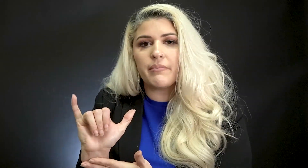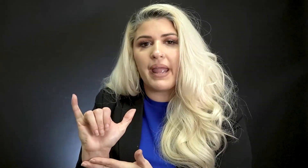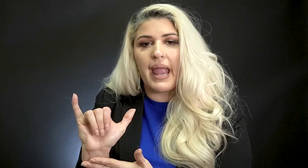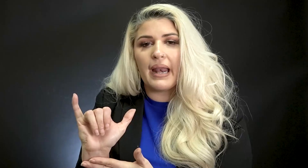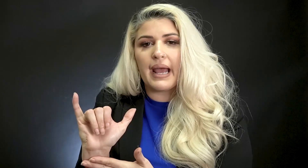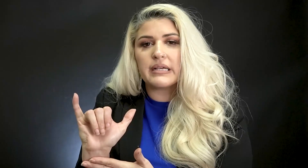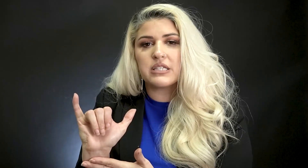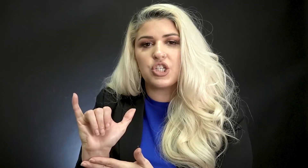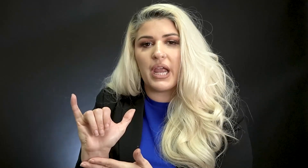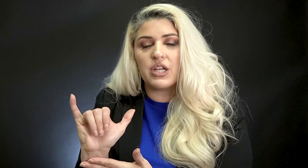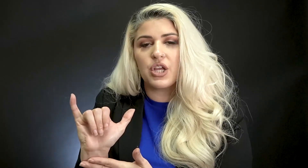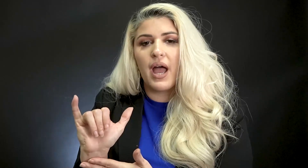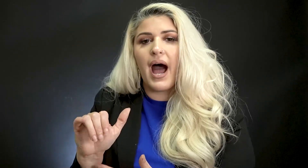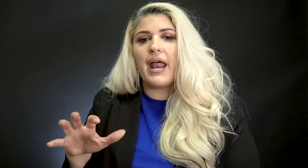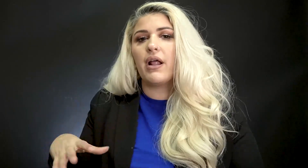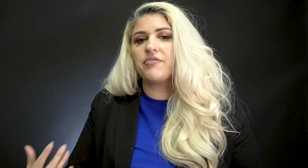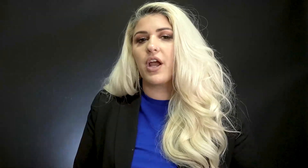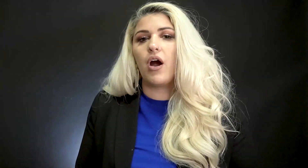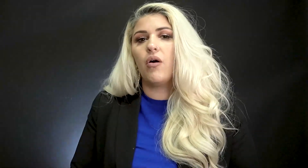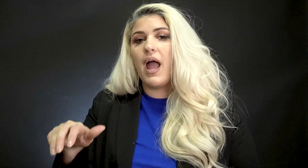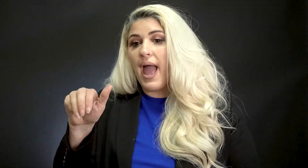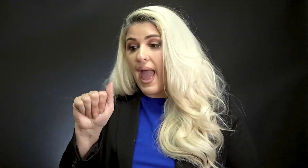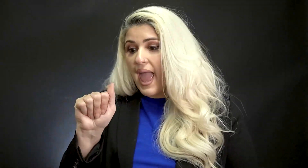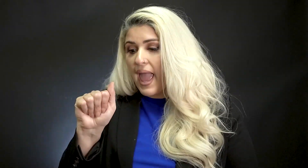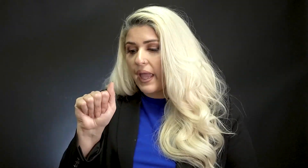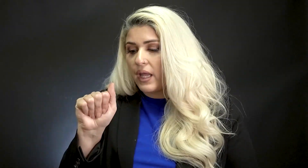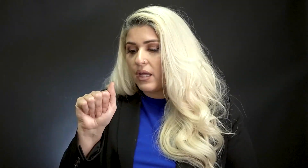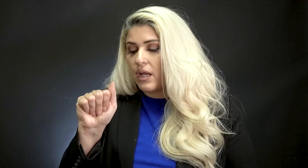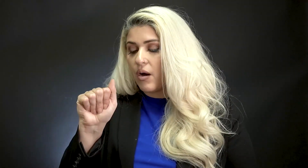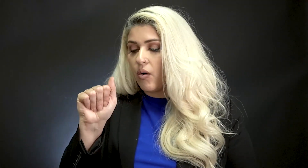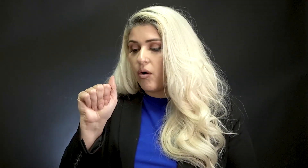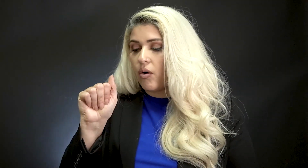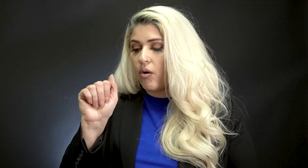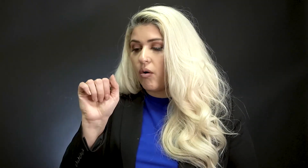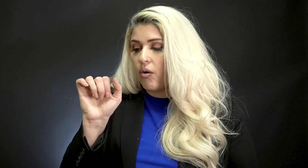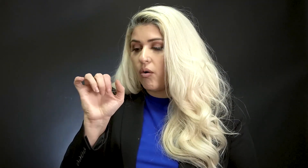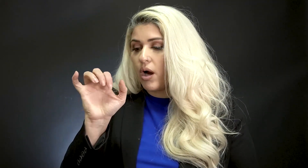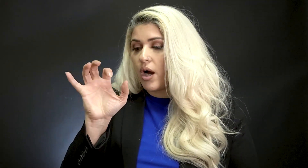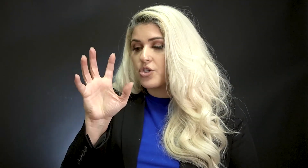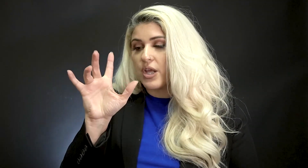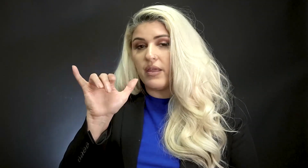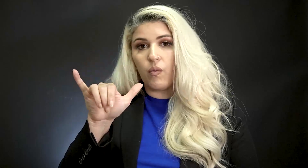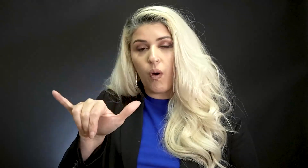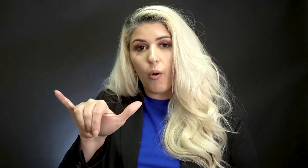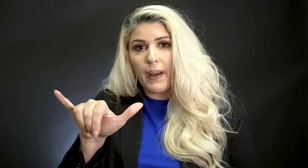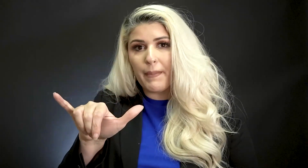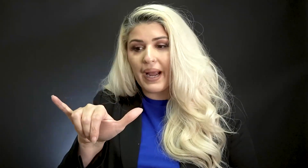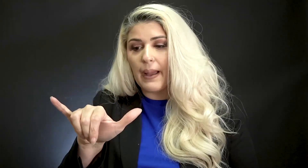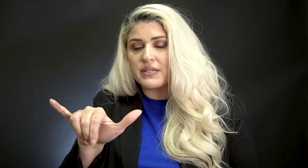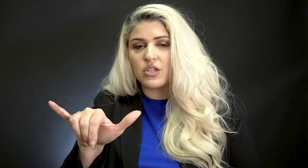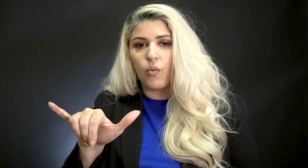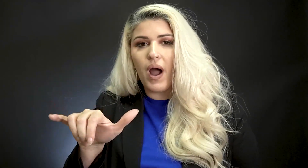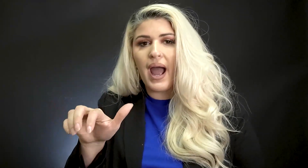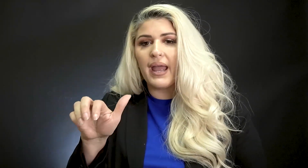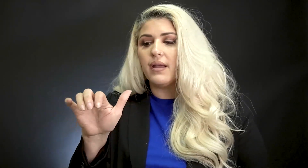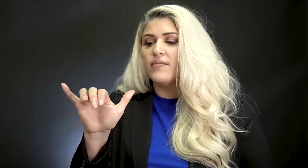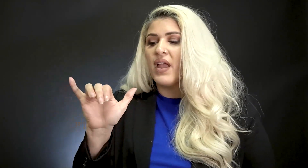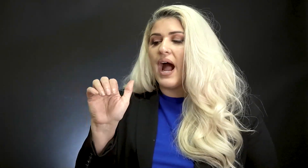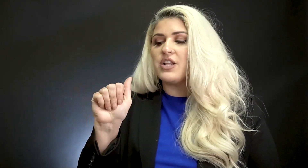my hand has to change. I don't have to go A, oh gosh, and then open it back up into the Y. I just